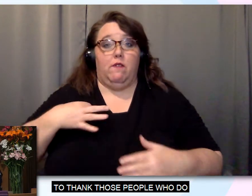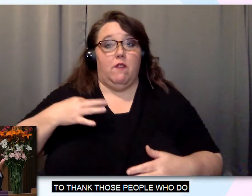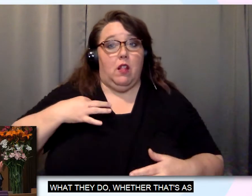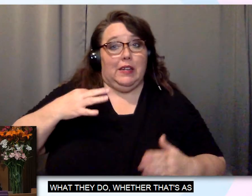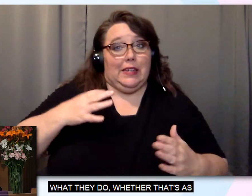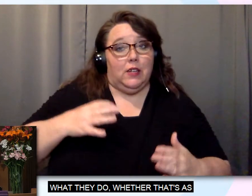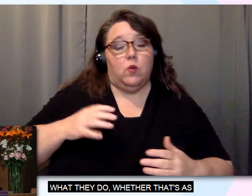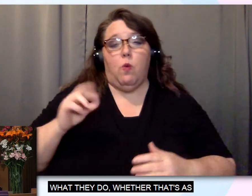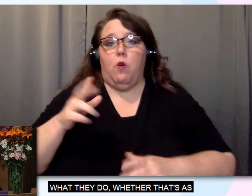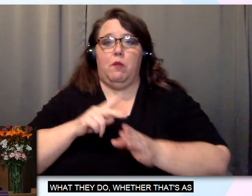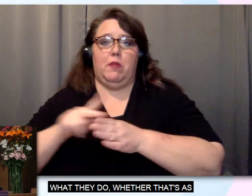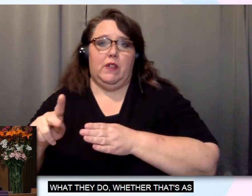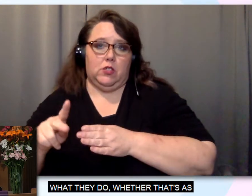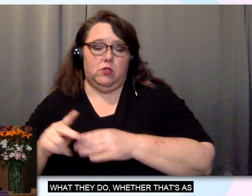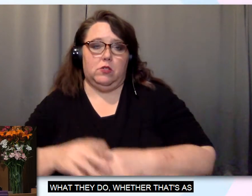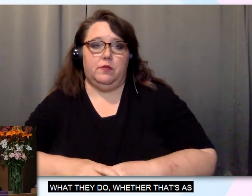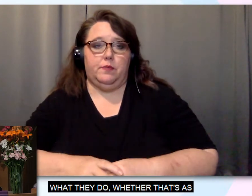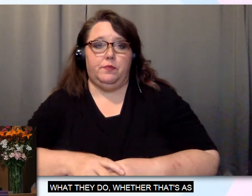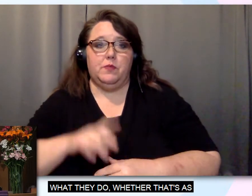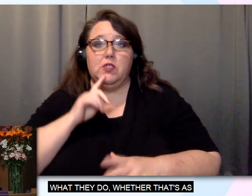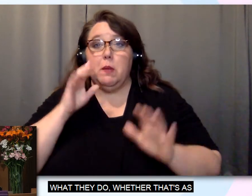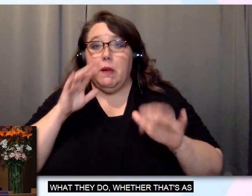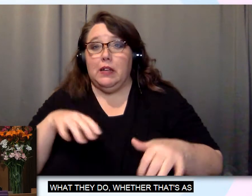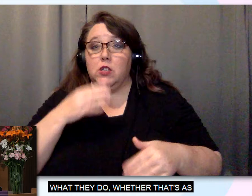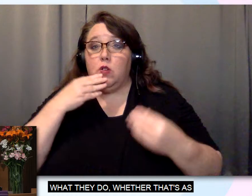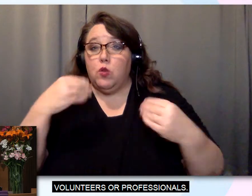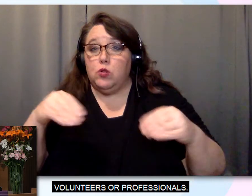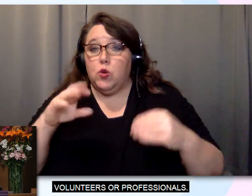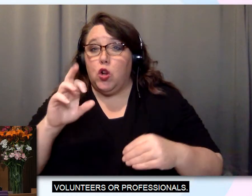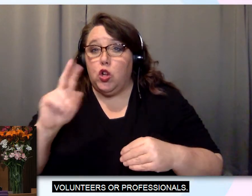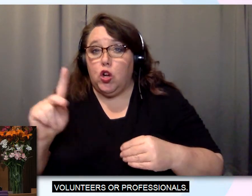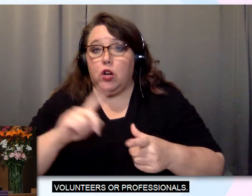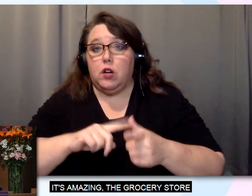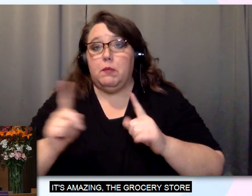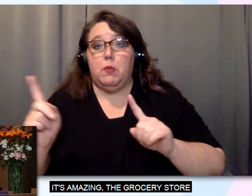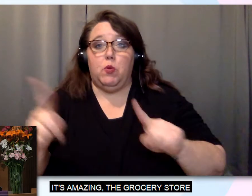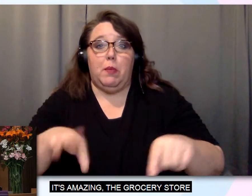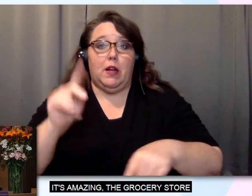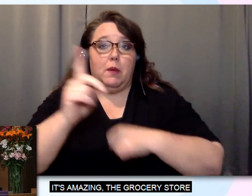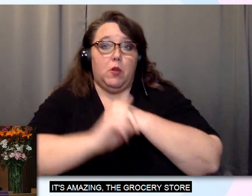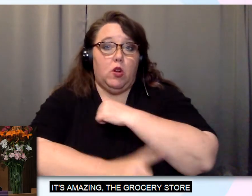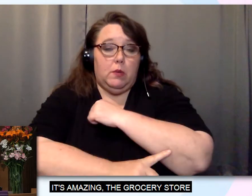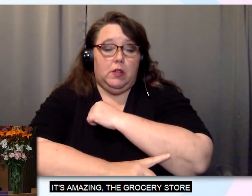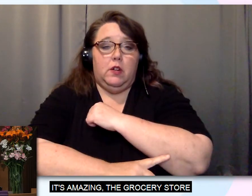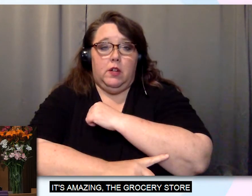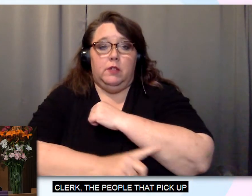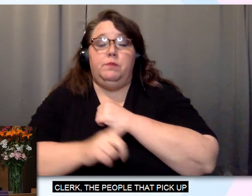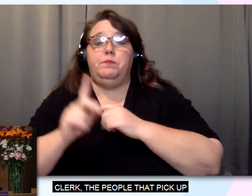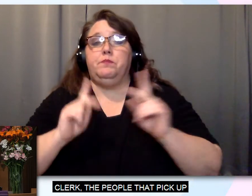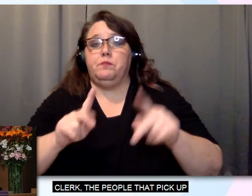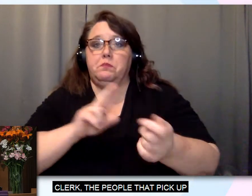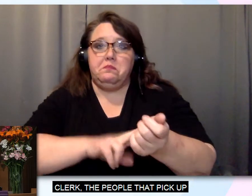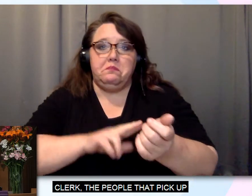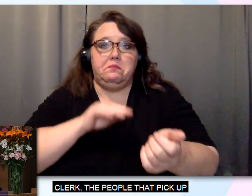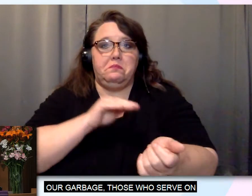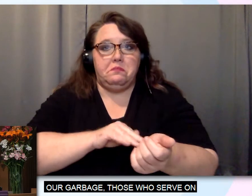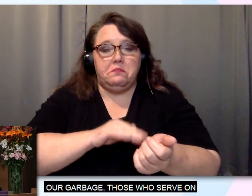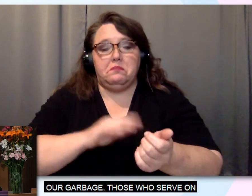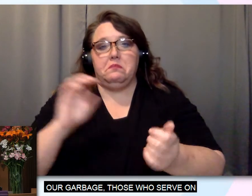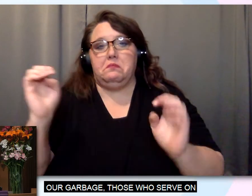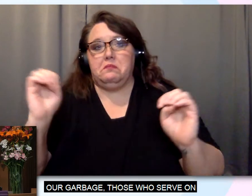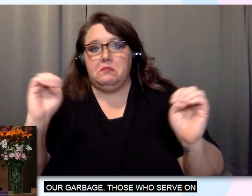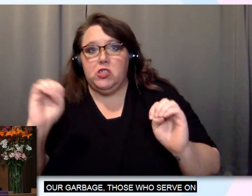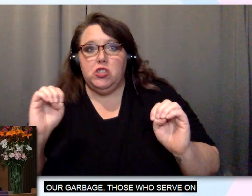whether that's as volunteers or as professionals. You know, it's amazing, the grocery store clerk, the people who pick up our garbage, those who serve on the